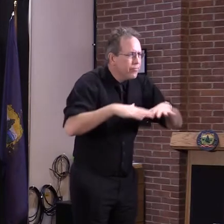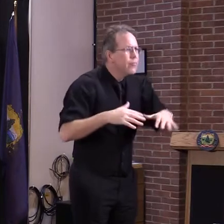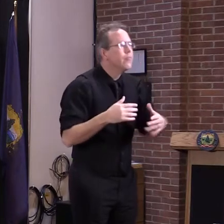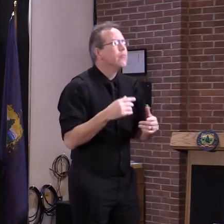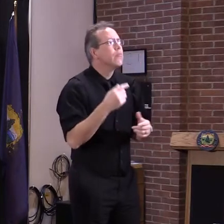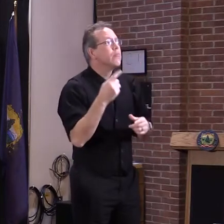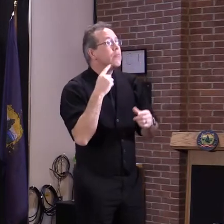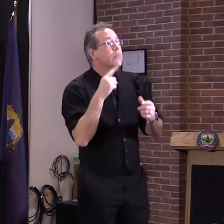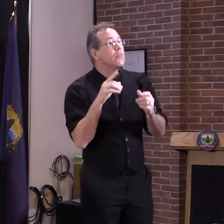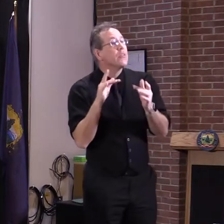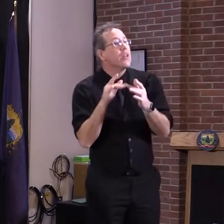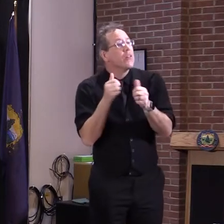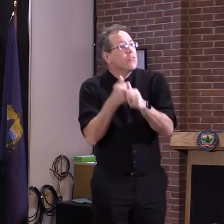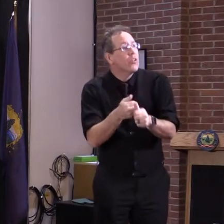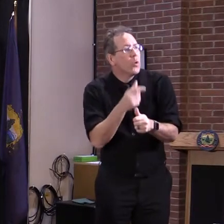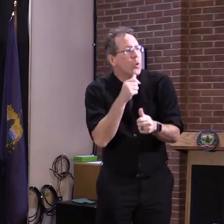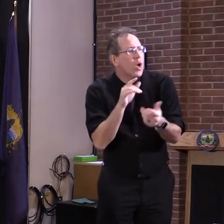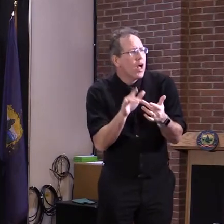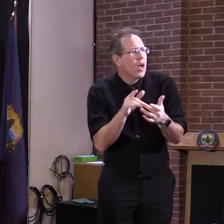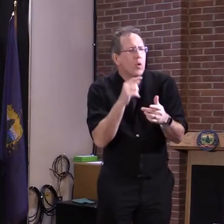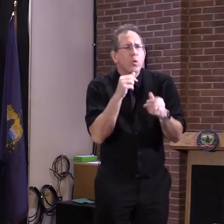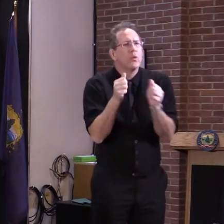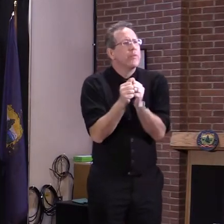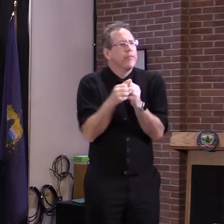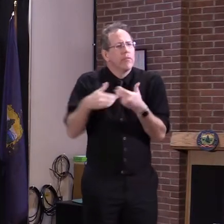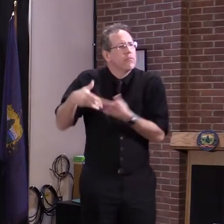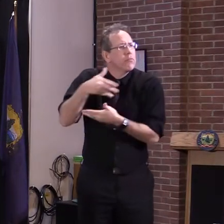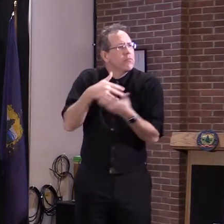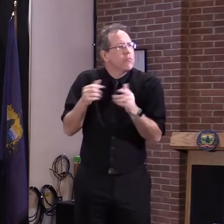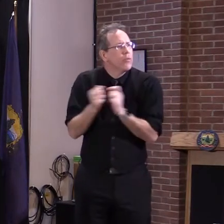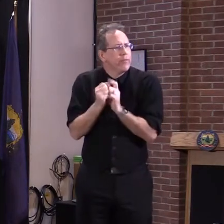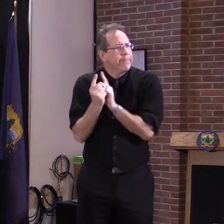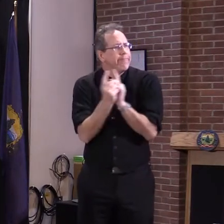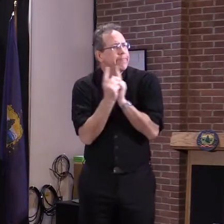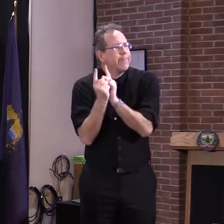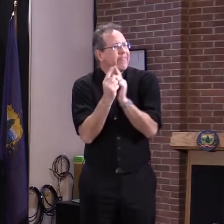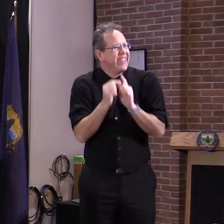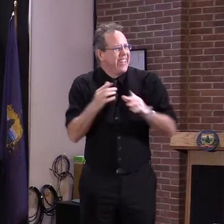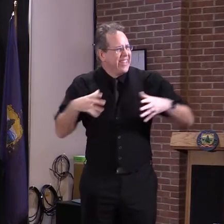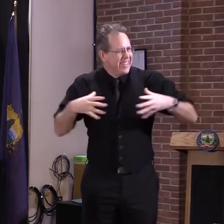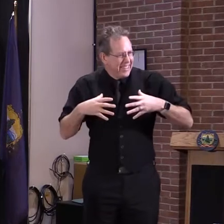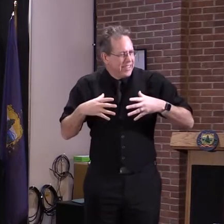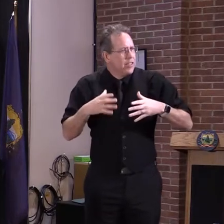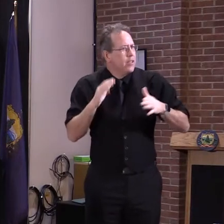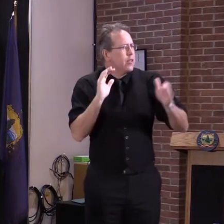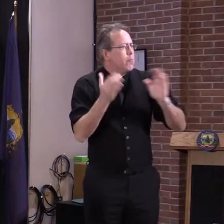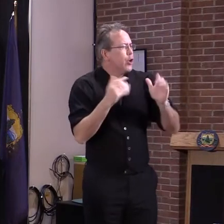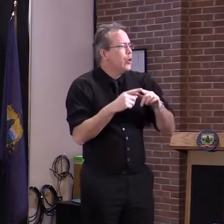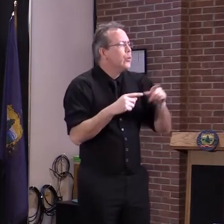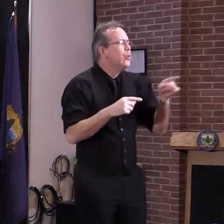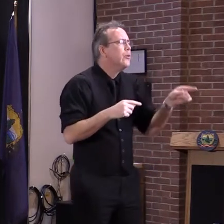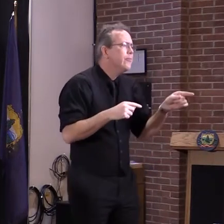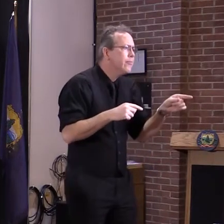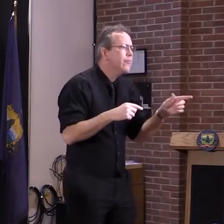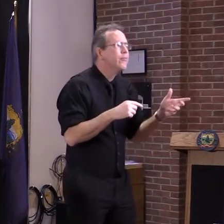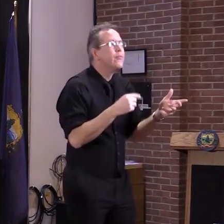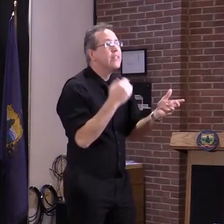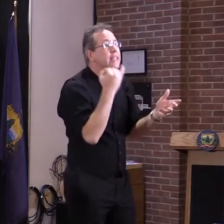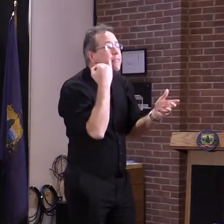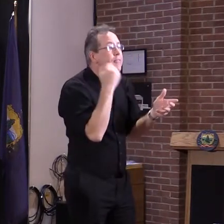had to be conducted to determine the close contacts in any given classroom. Close contacts were defined as anyone who had been